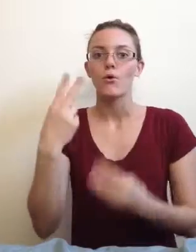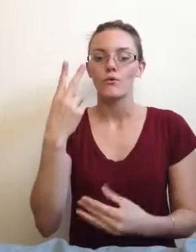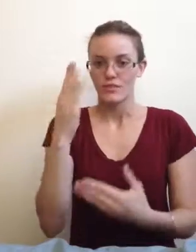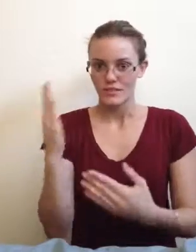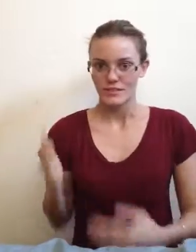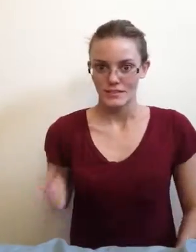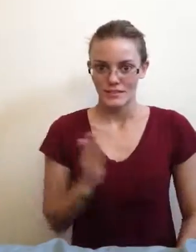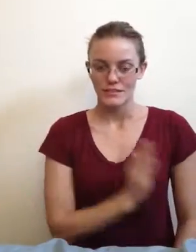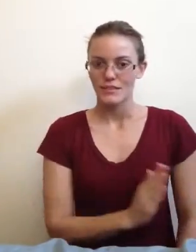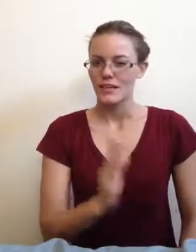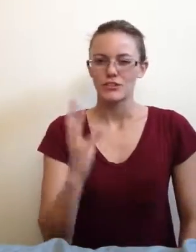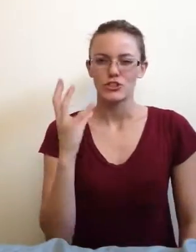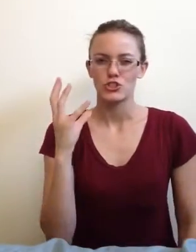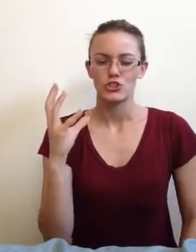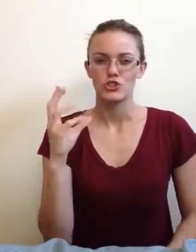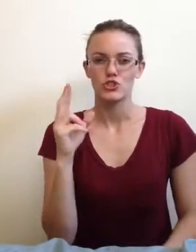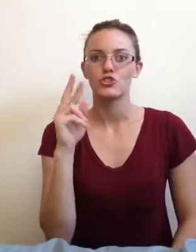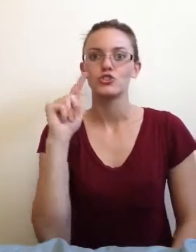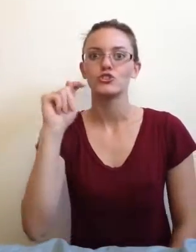too thick to sew it with the